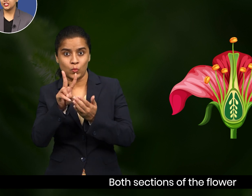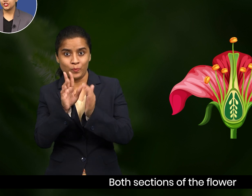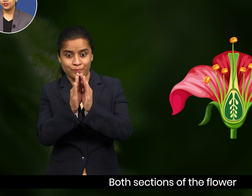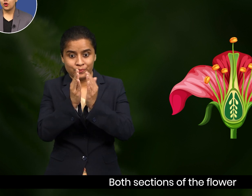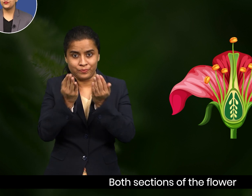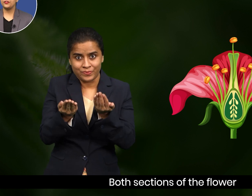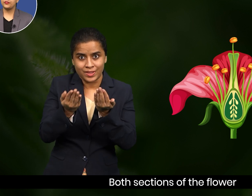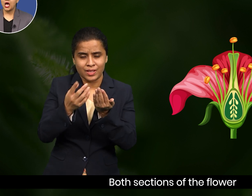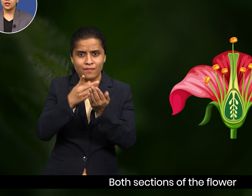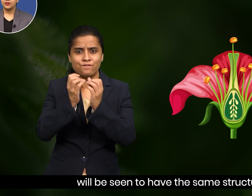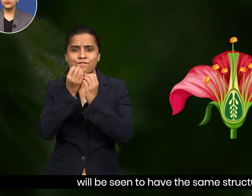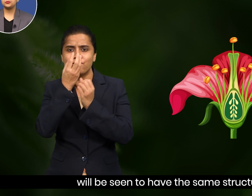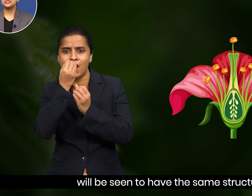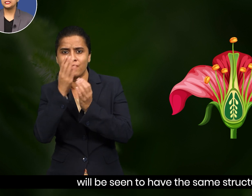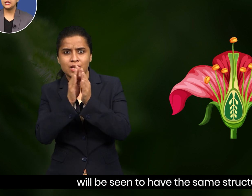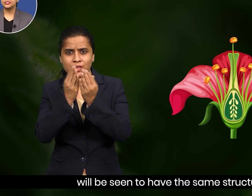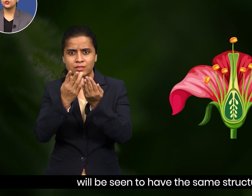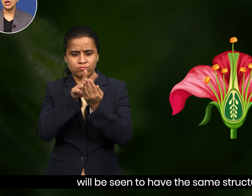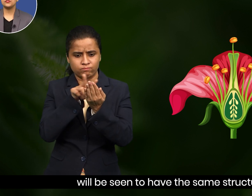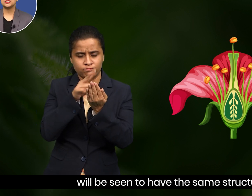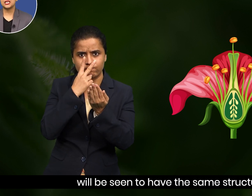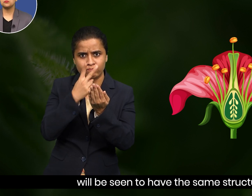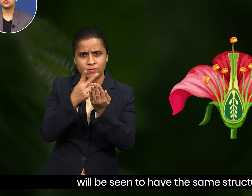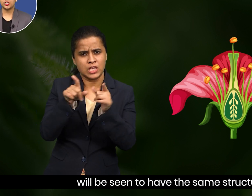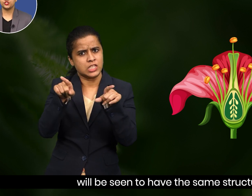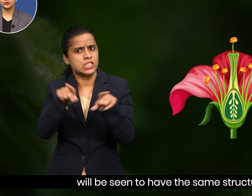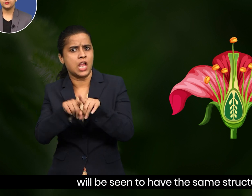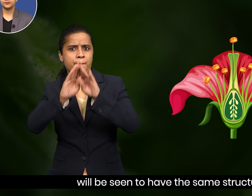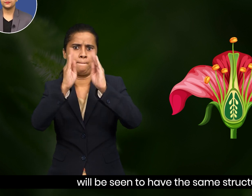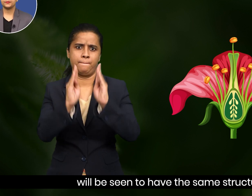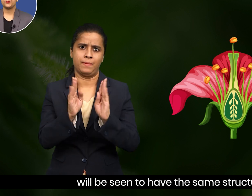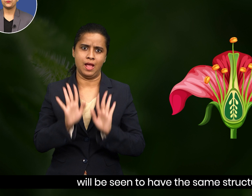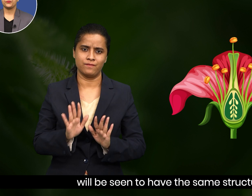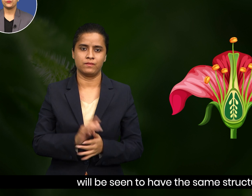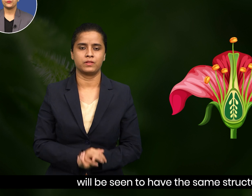Both sections of the flower will be seen to have the same structure.